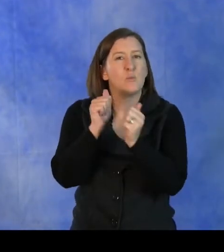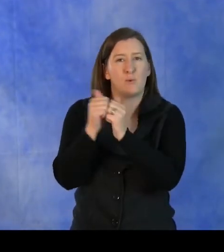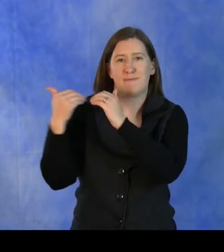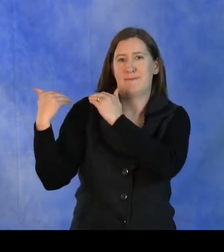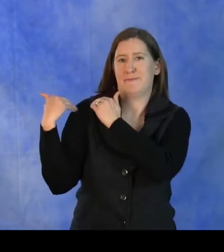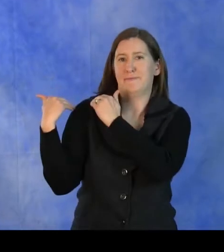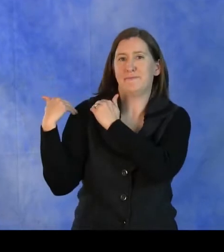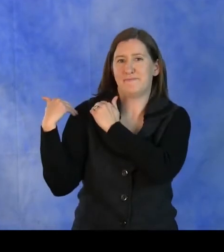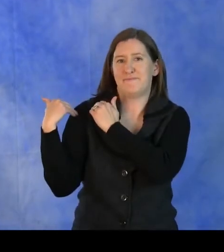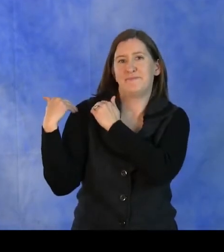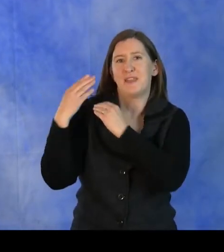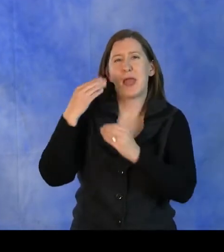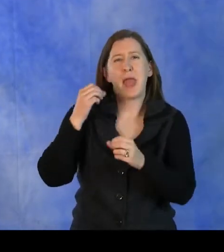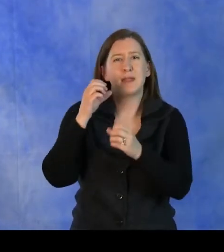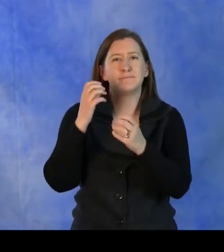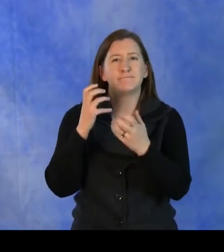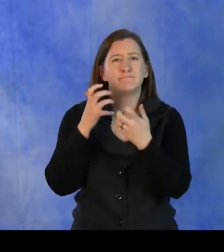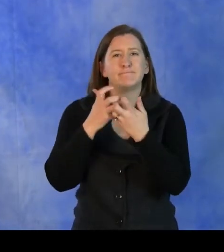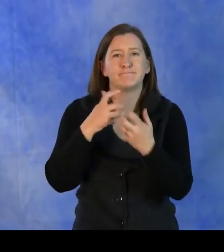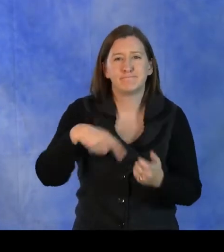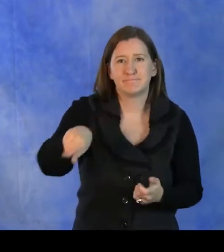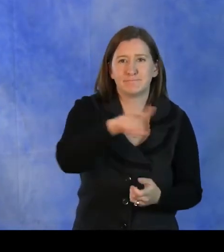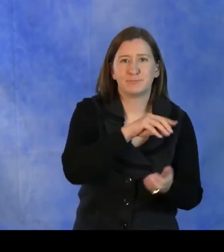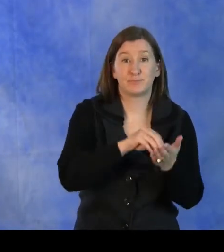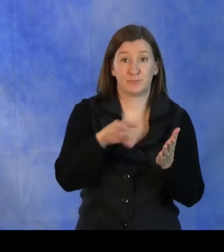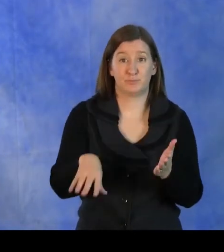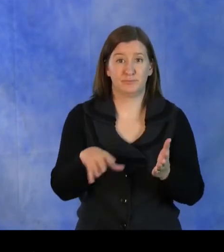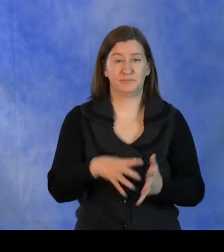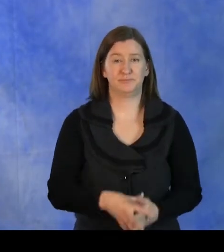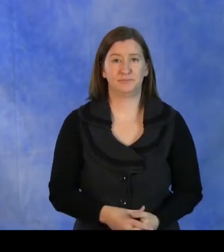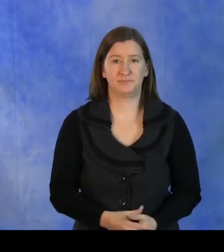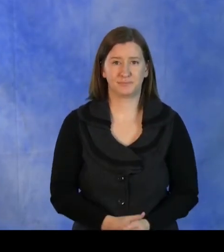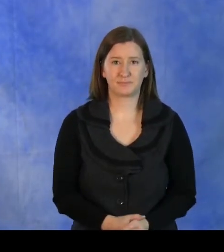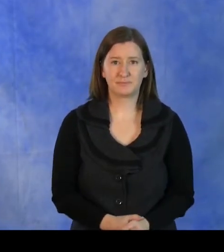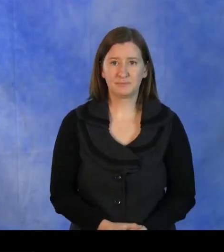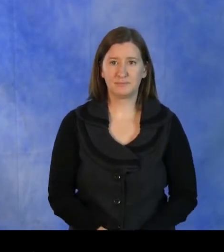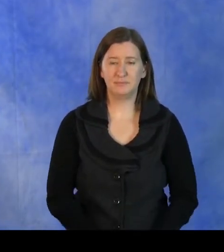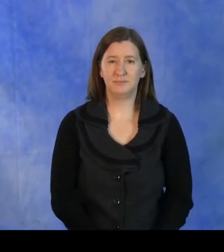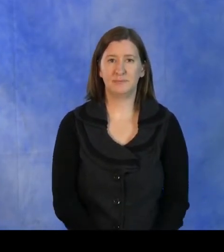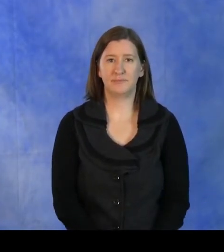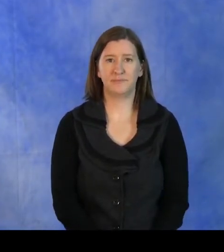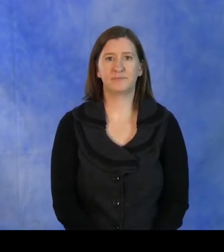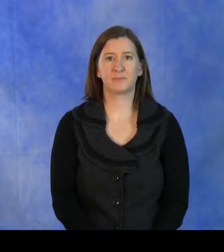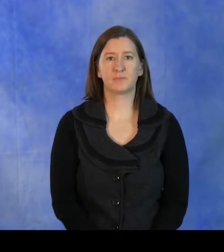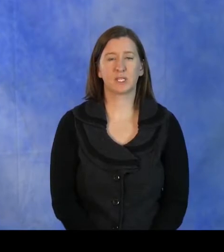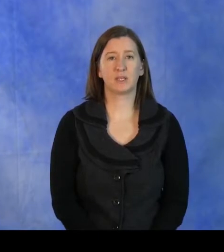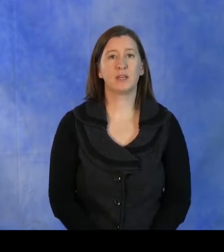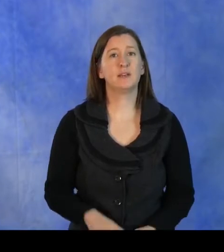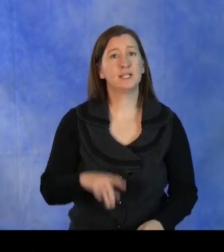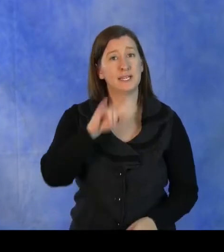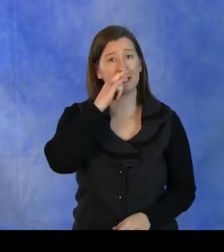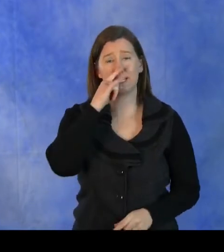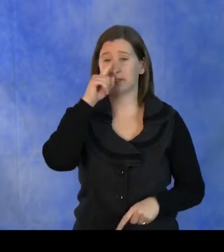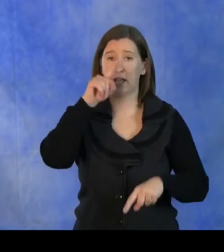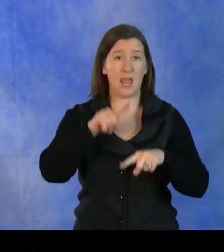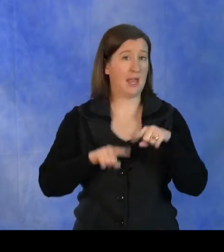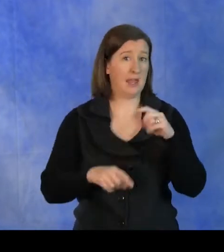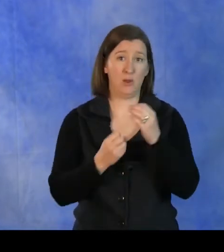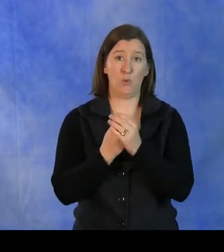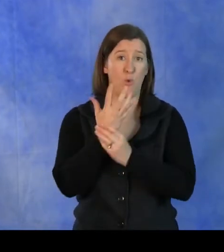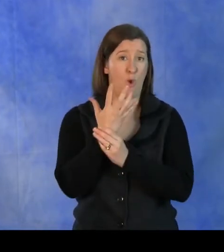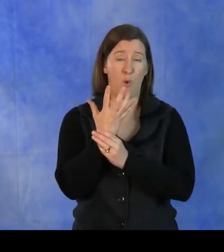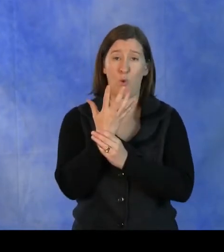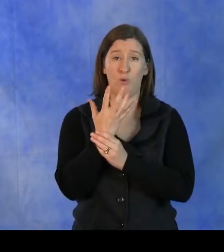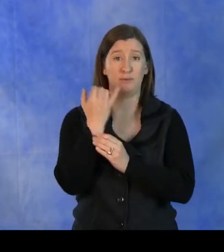rule. And it helps with responsibility and working with other students.